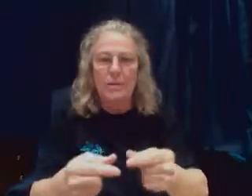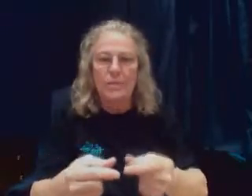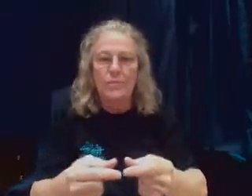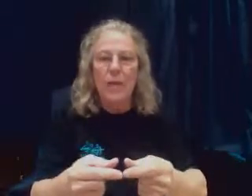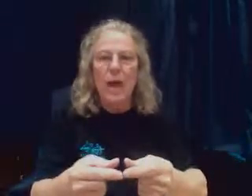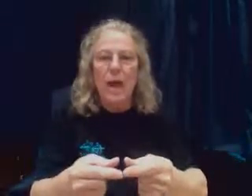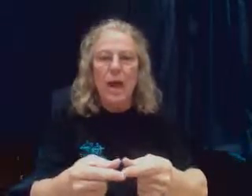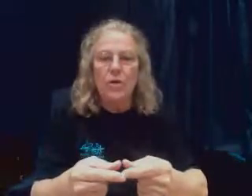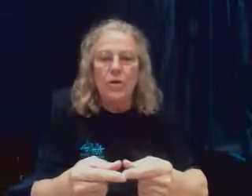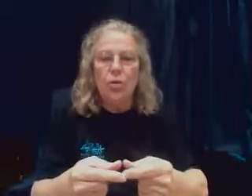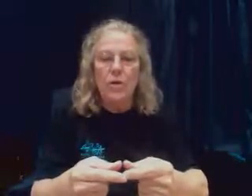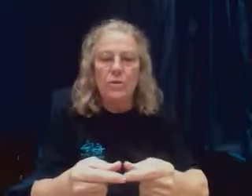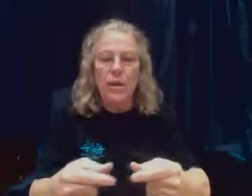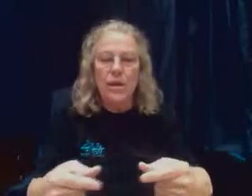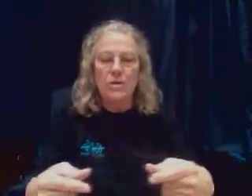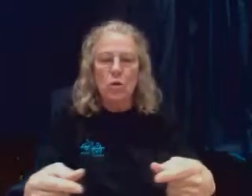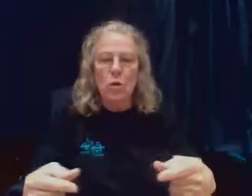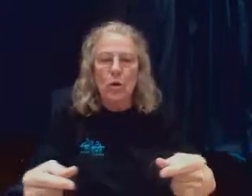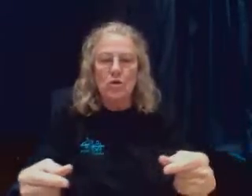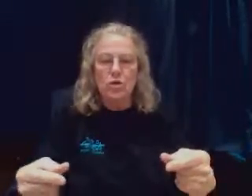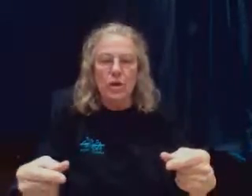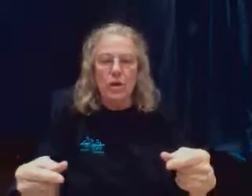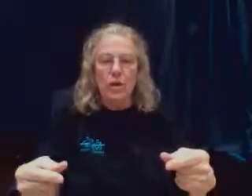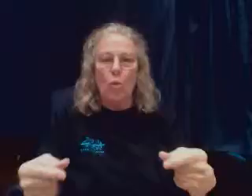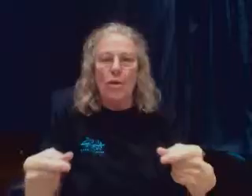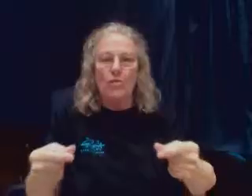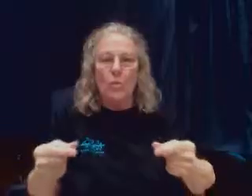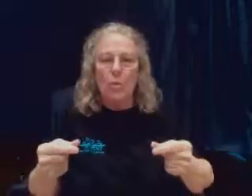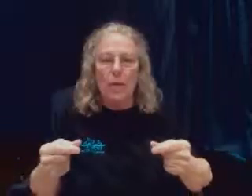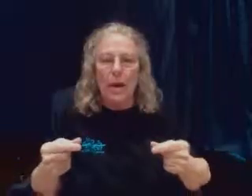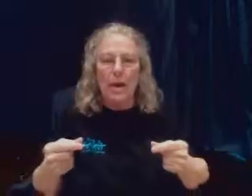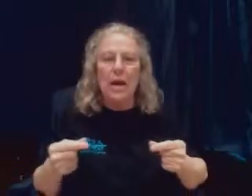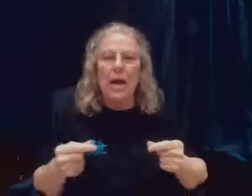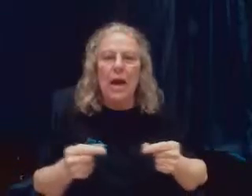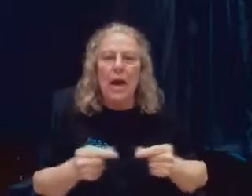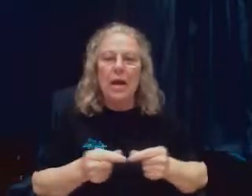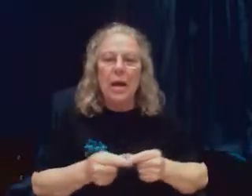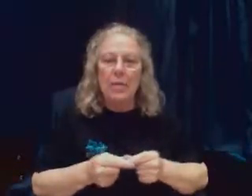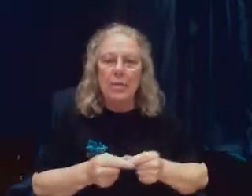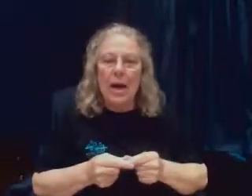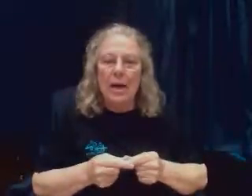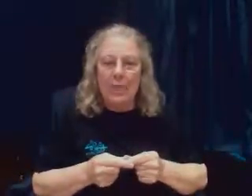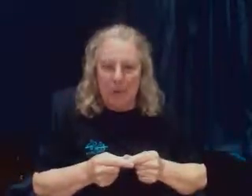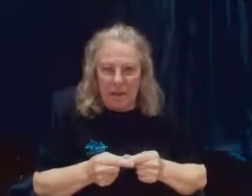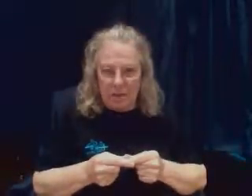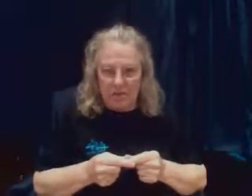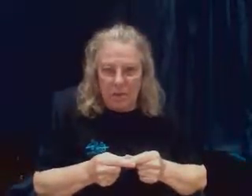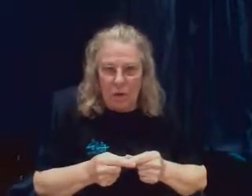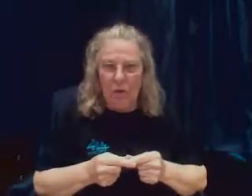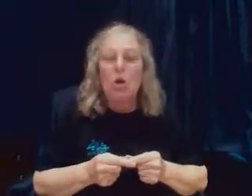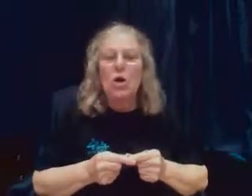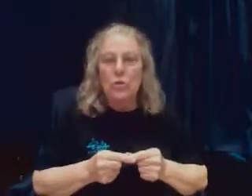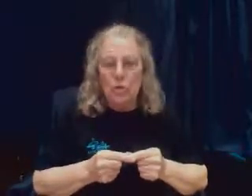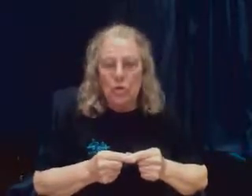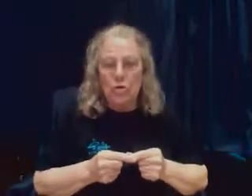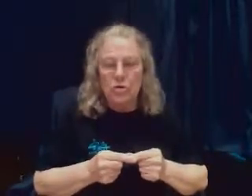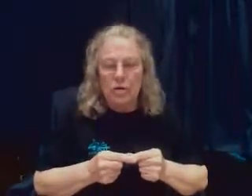hands, and you're going to make a square starting away from your body and coming back and making that square toward